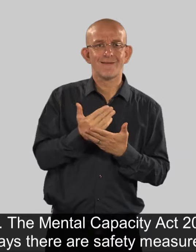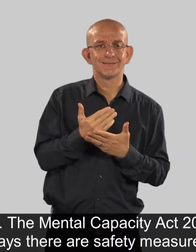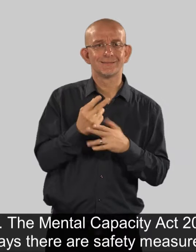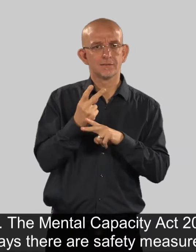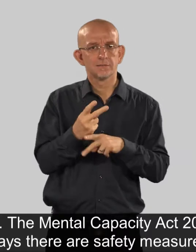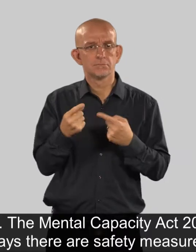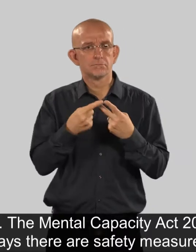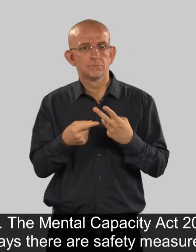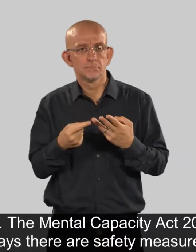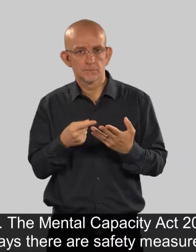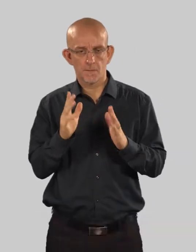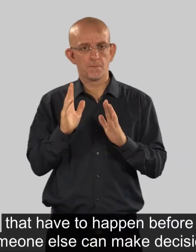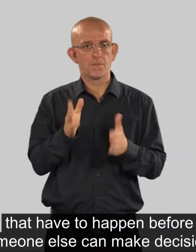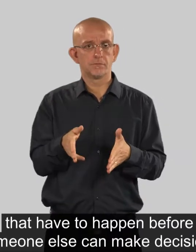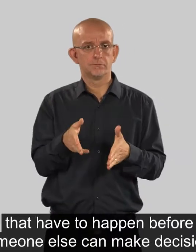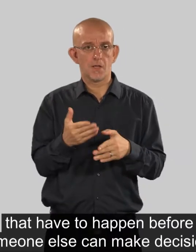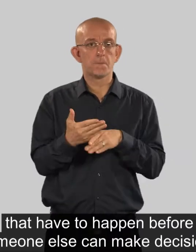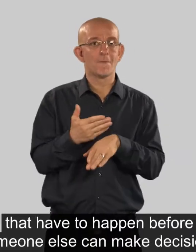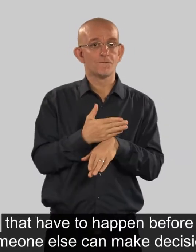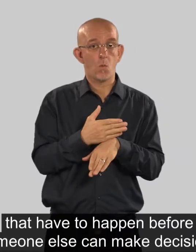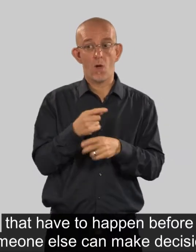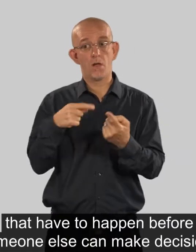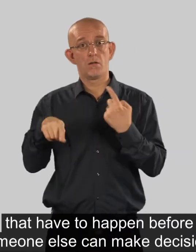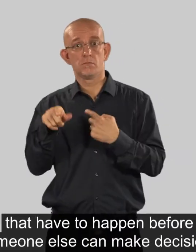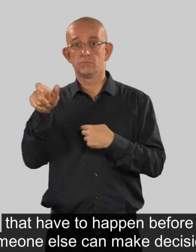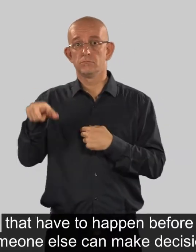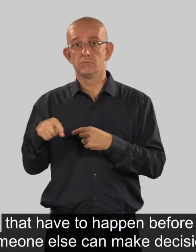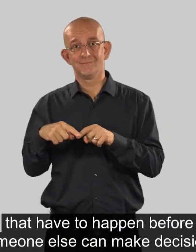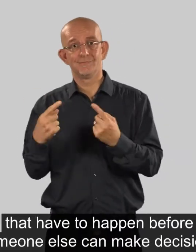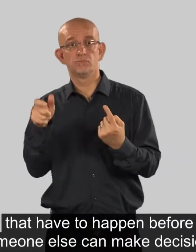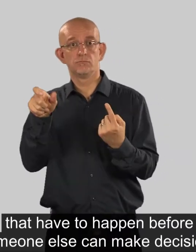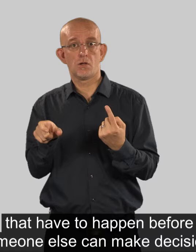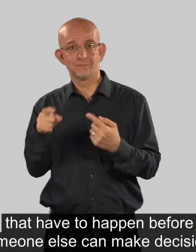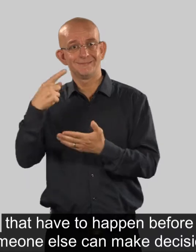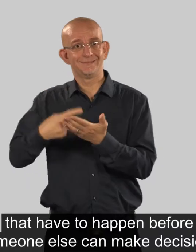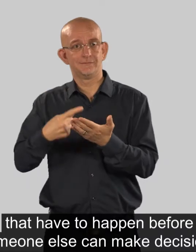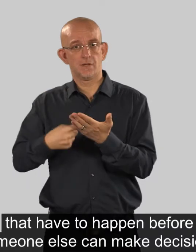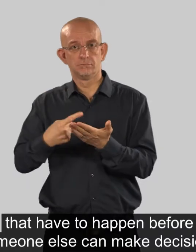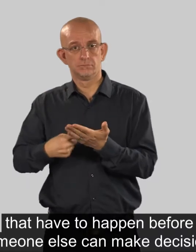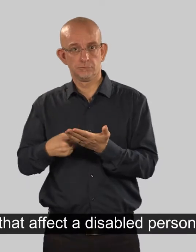to happen before someone else can make decisions that affect a disabled